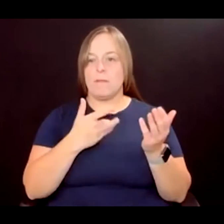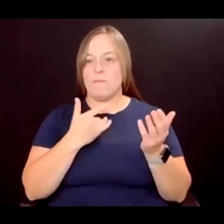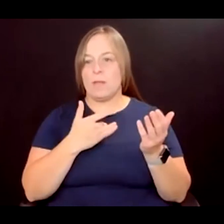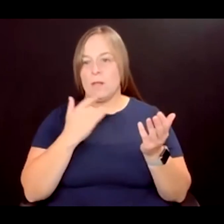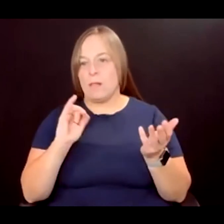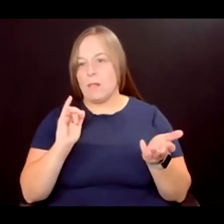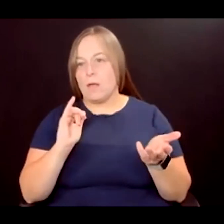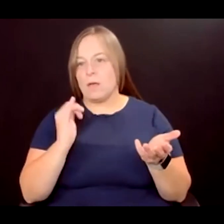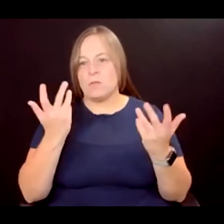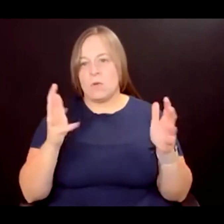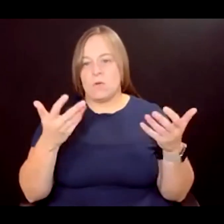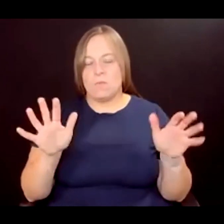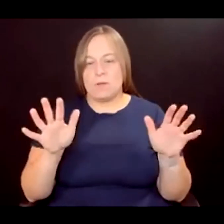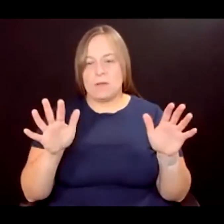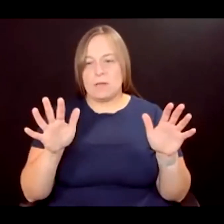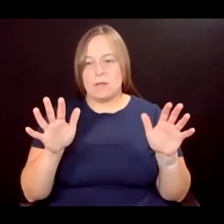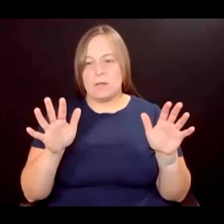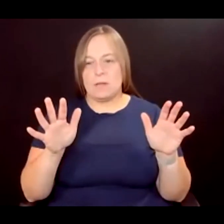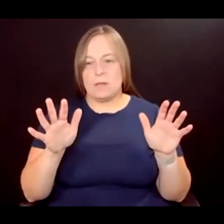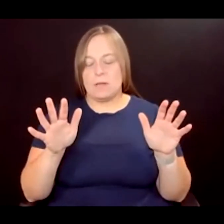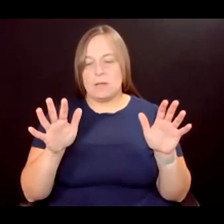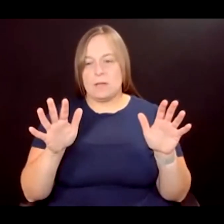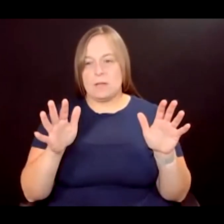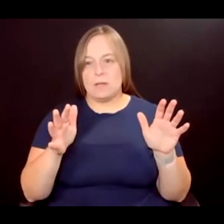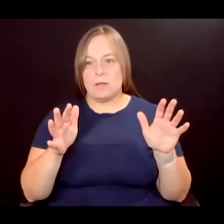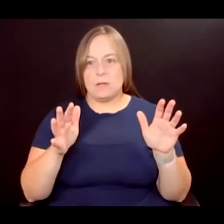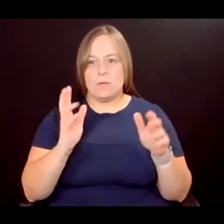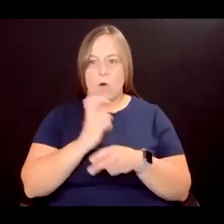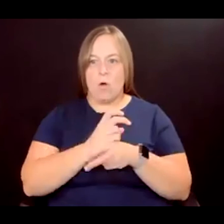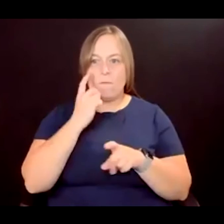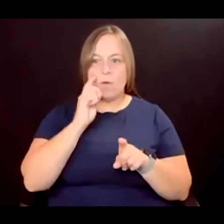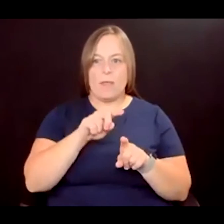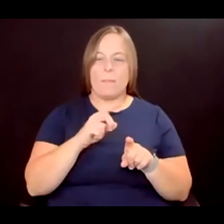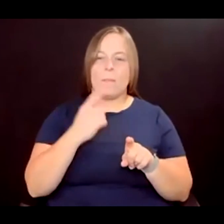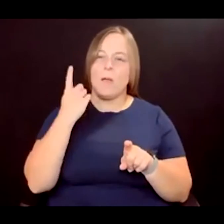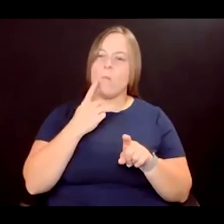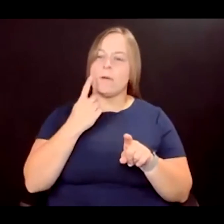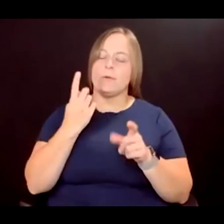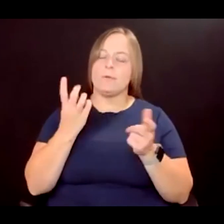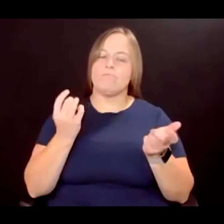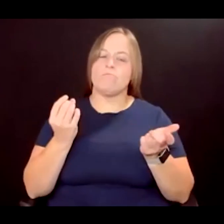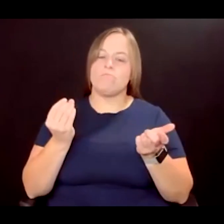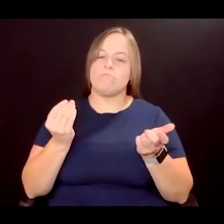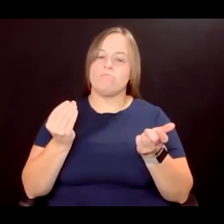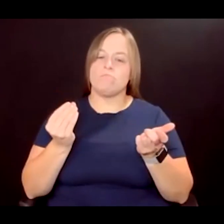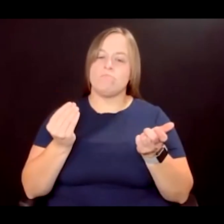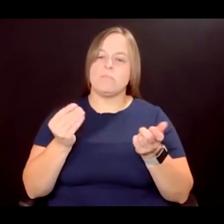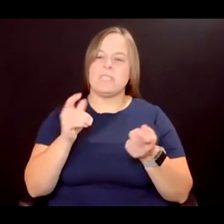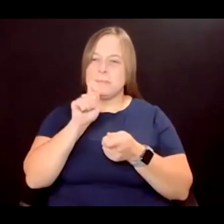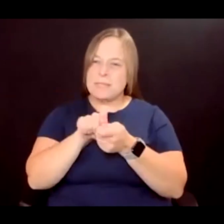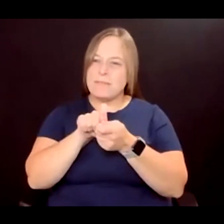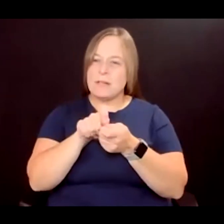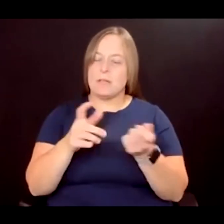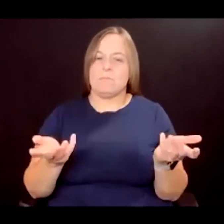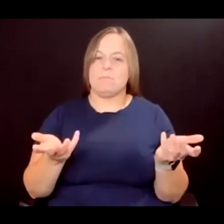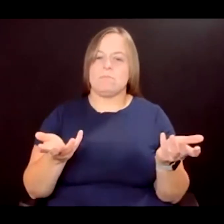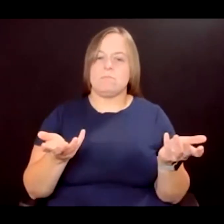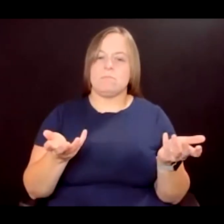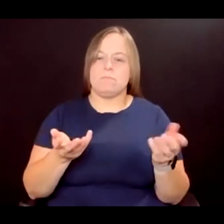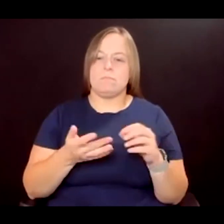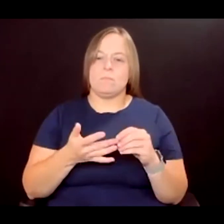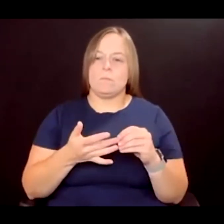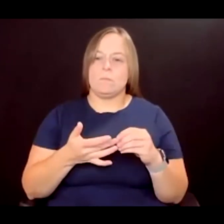home employee. I managed 2 global companies, one in politics and government, and one in investing